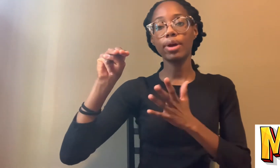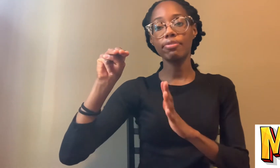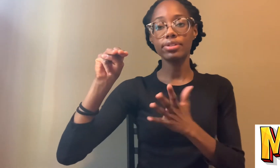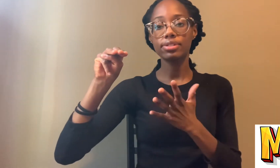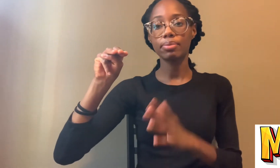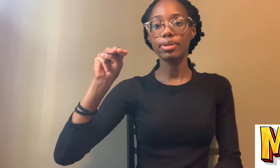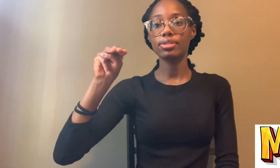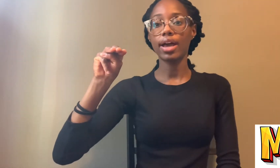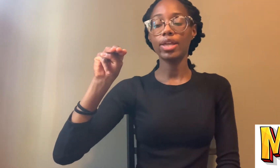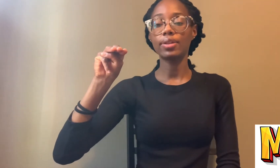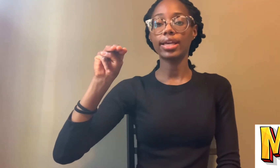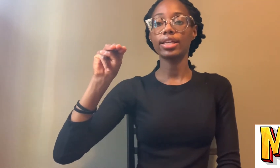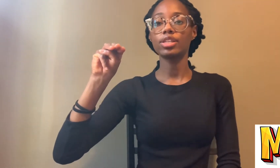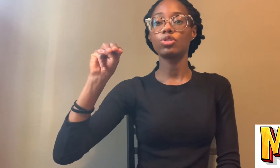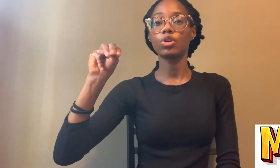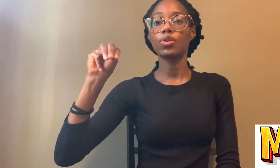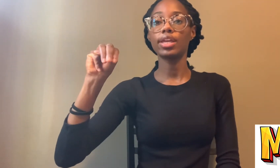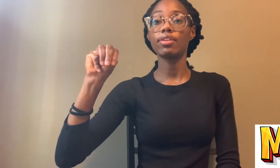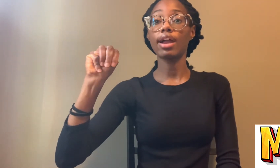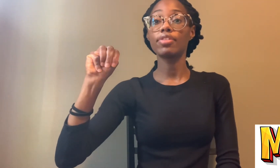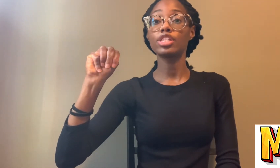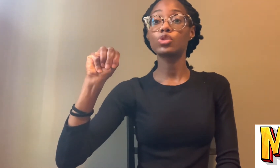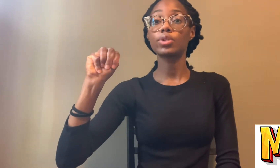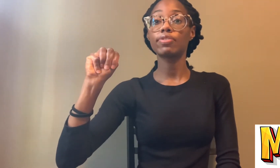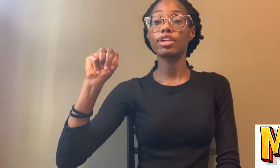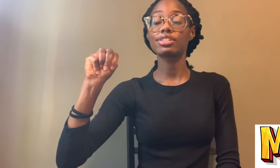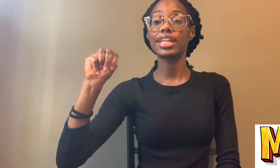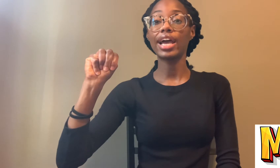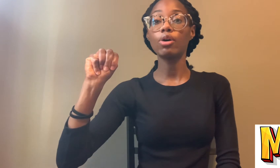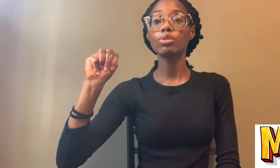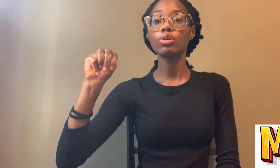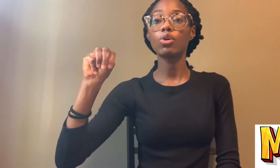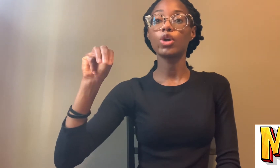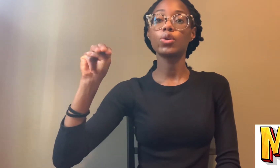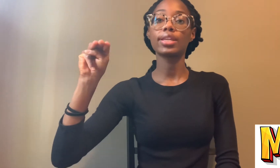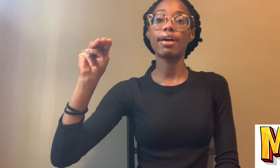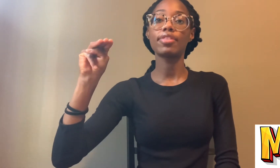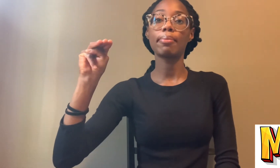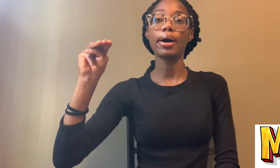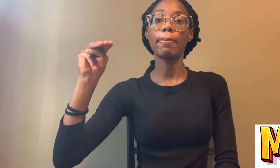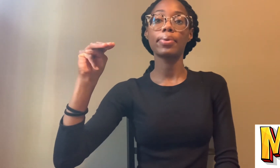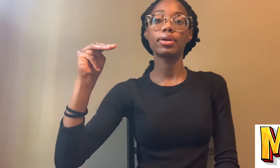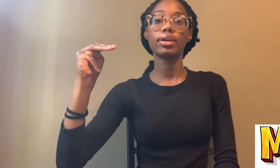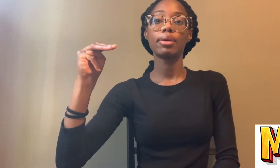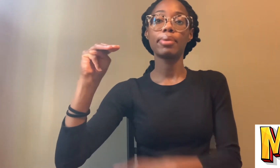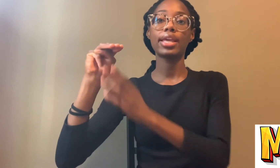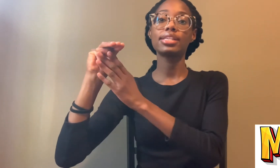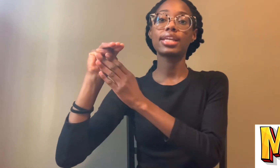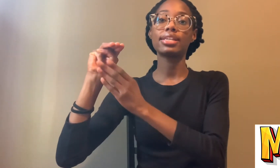preference, depends on how you like it. So you can either have these 3 fingers down or you can have them up. Pinky stays down